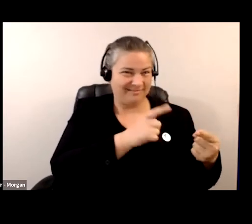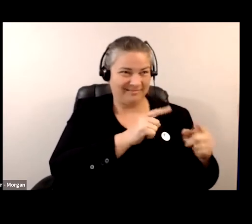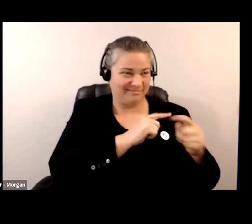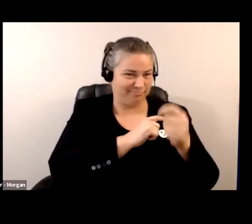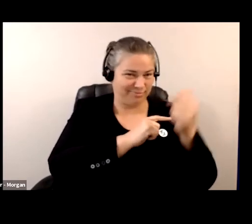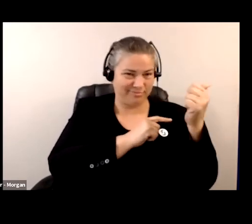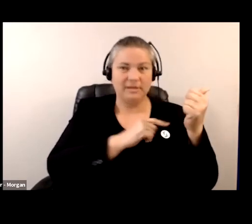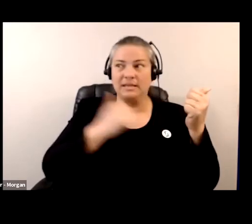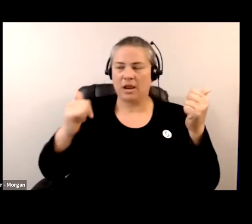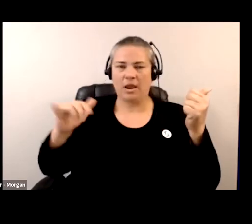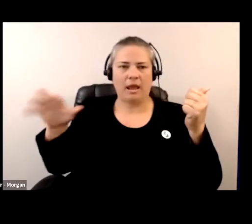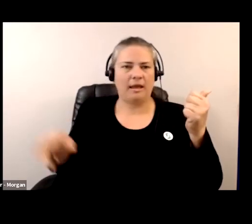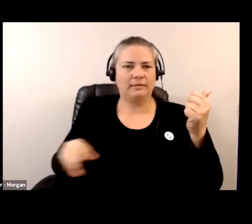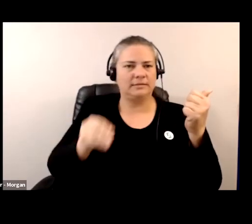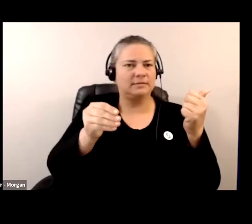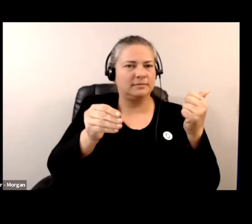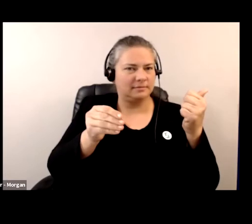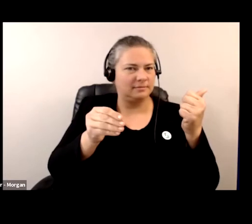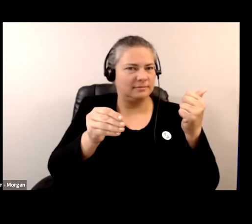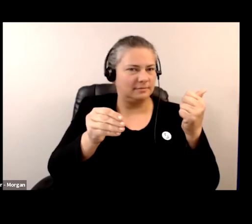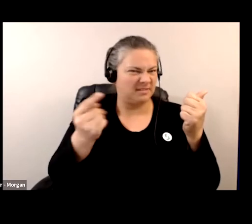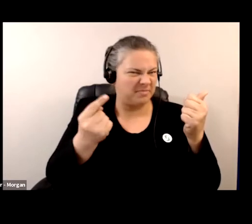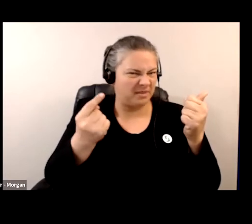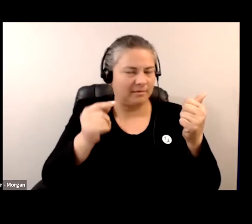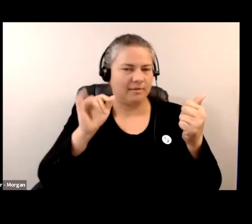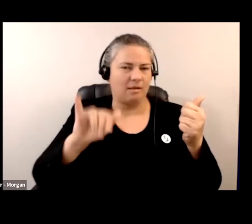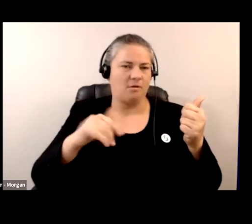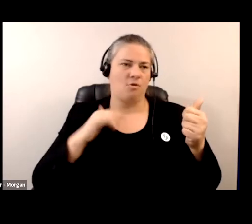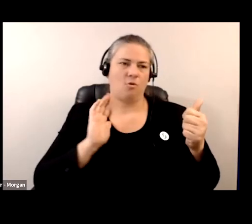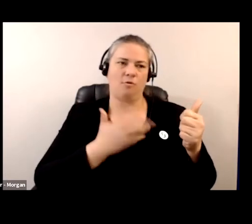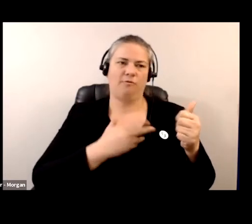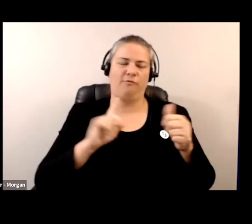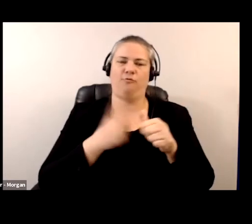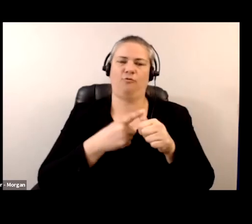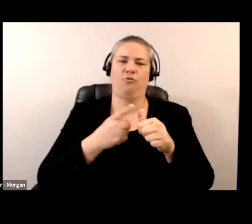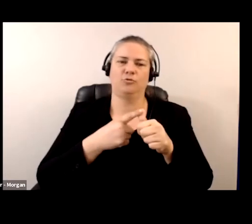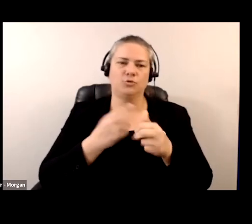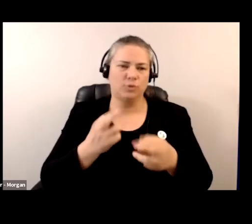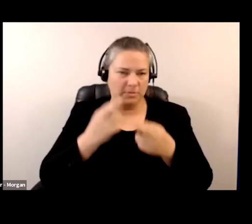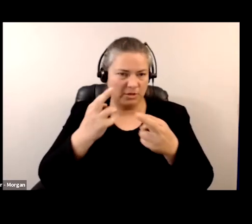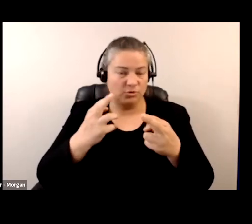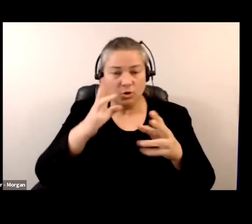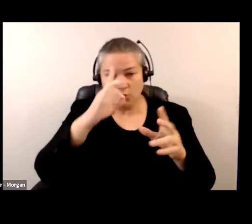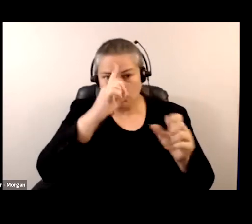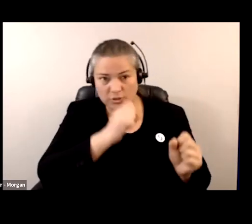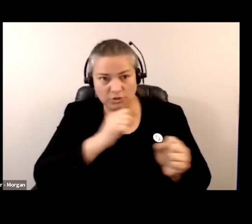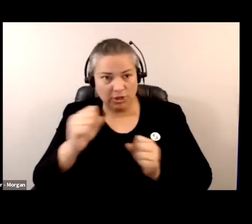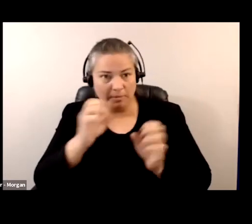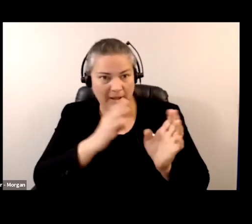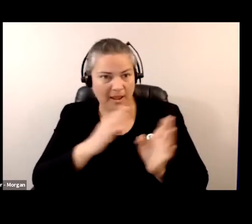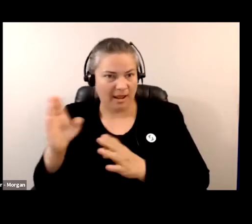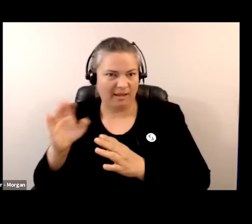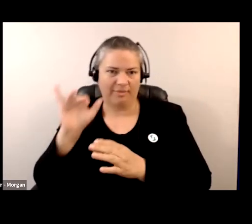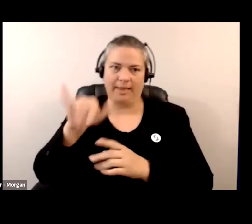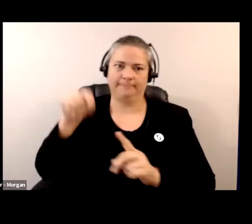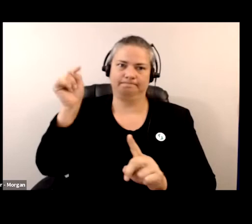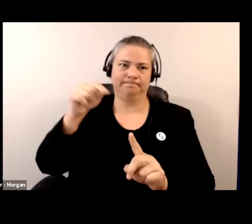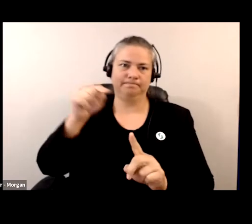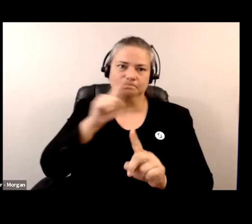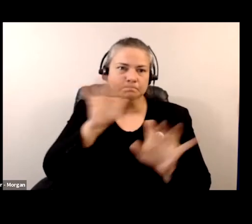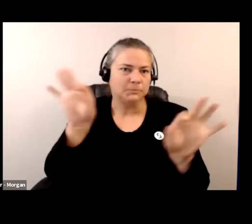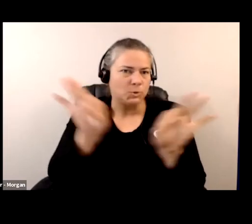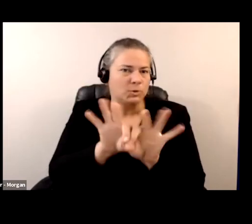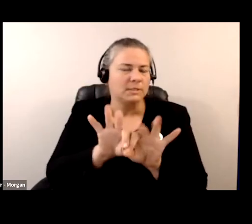that they haven't been doing. So that's one of our first recommendations, that strategic planning is going to be highly important because it's going